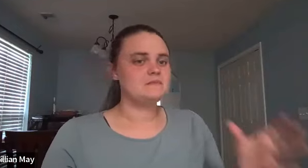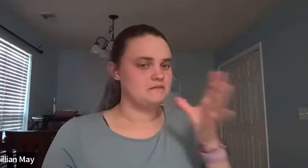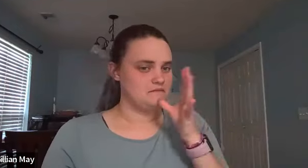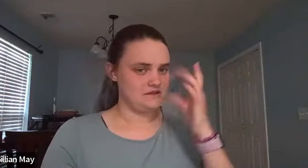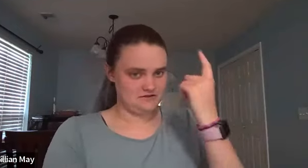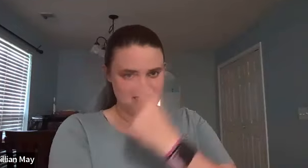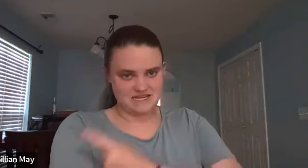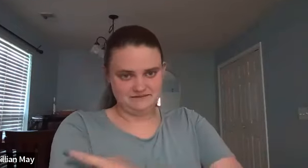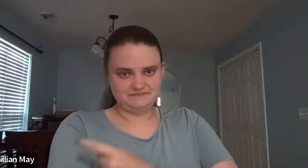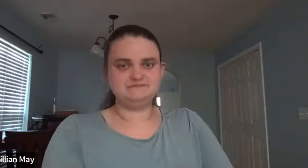Mother's Day.